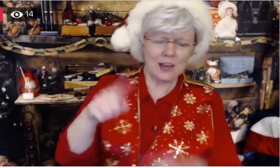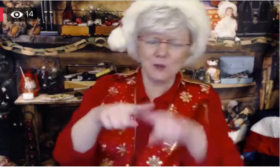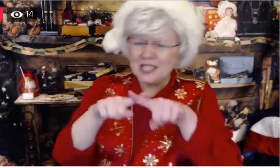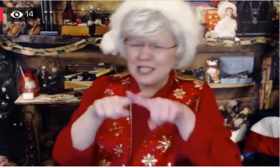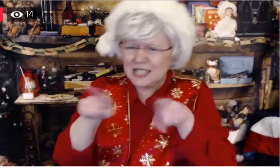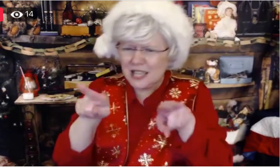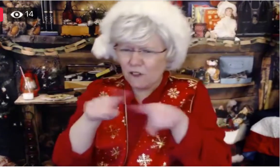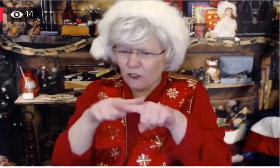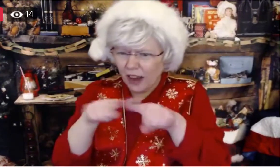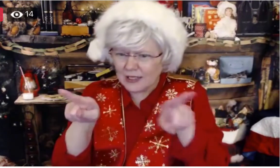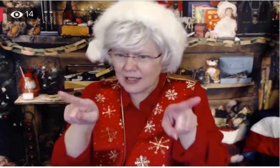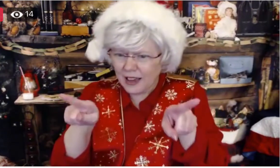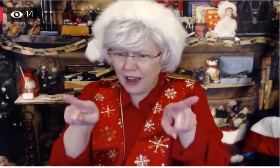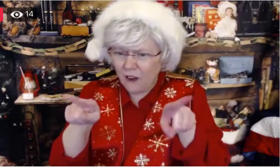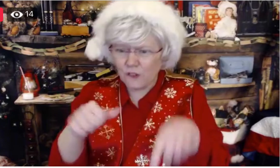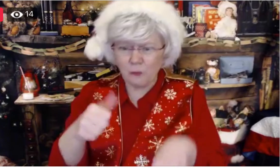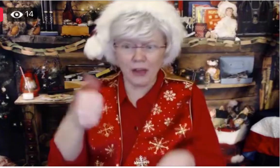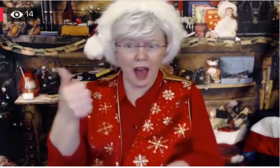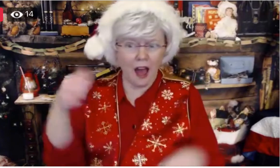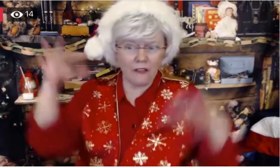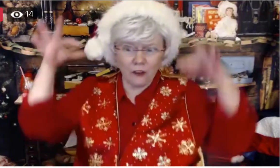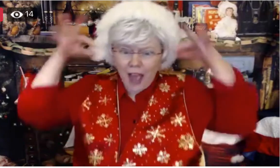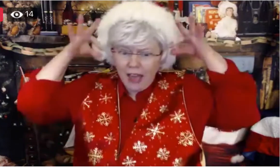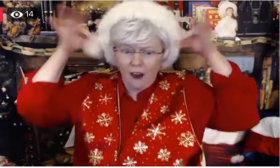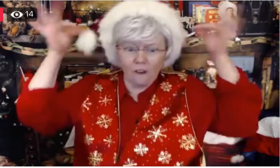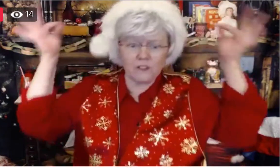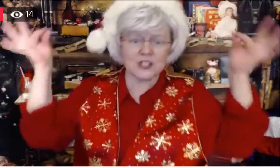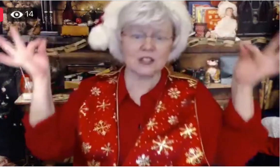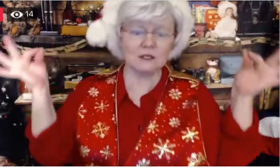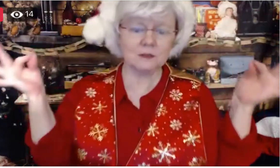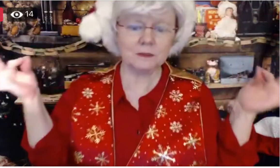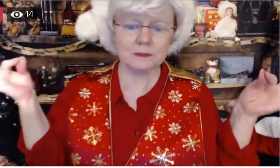was different from the other elves.